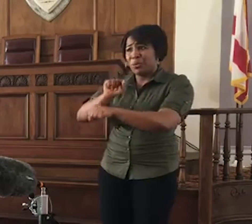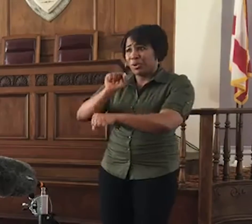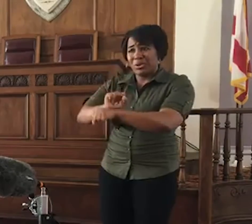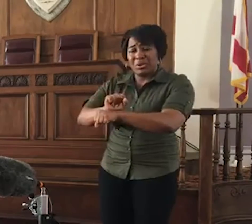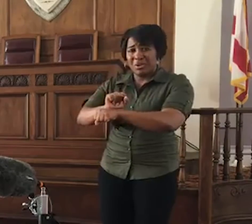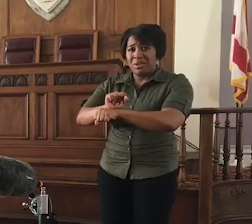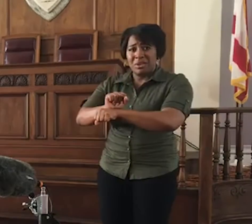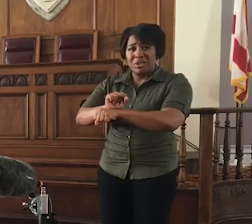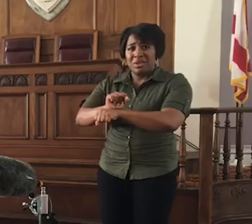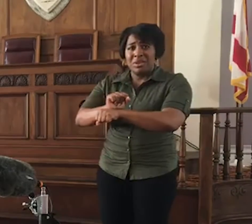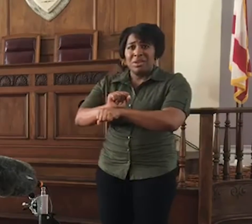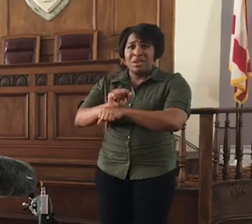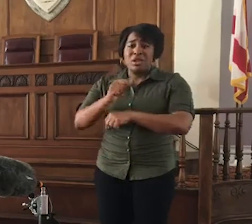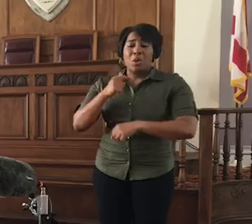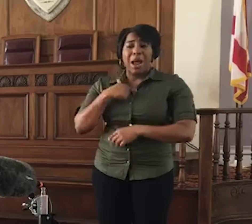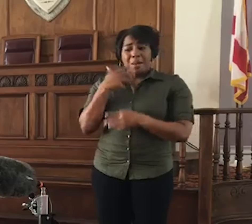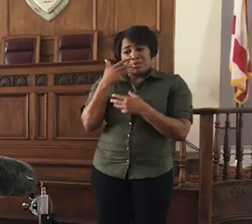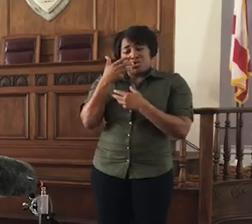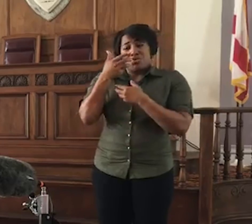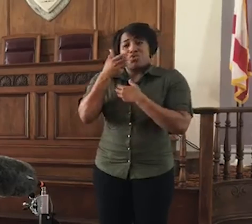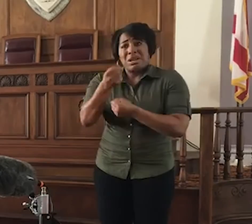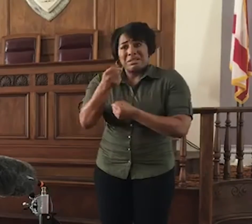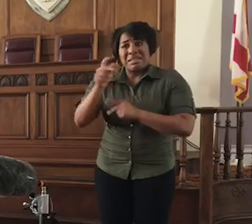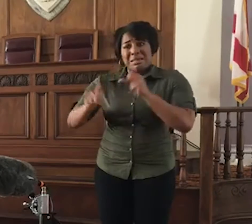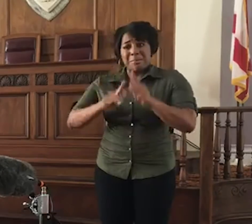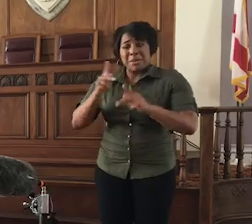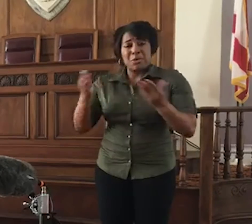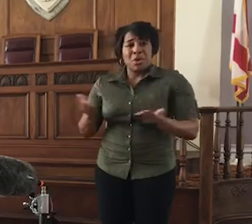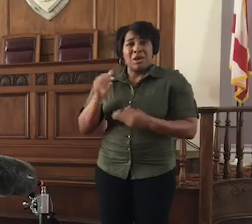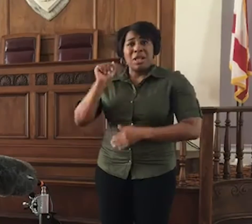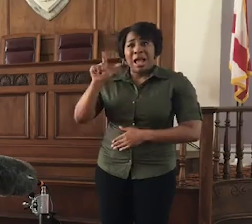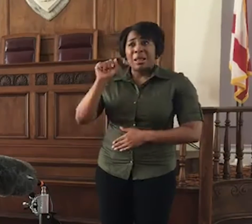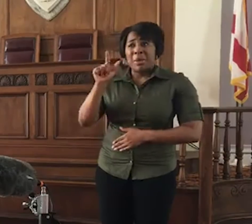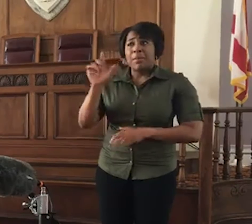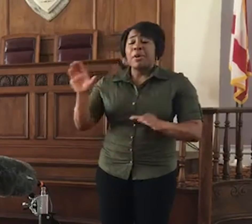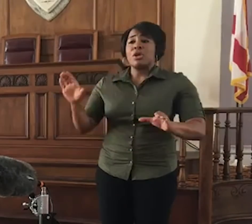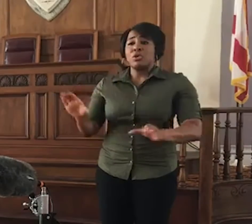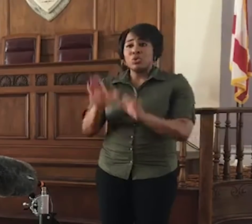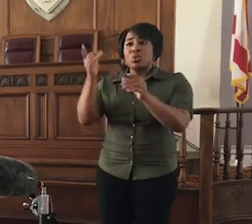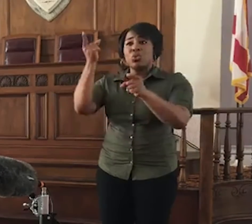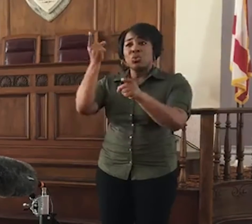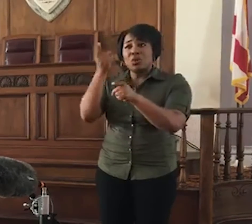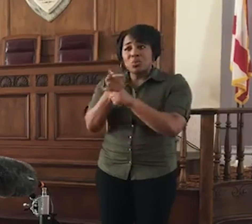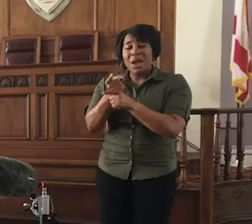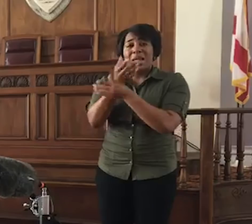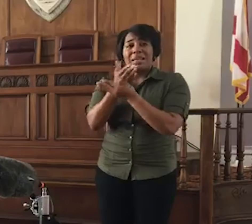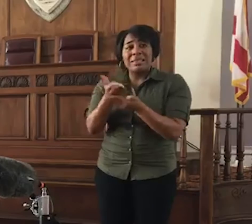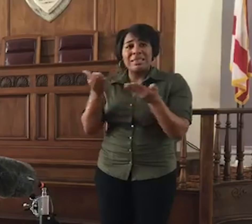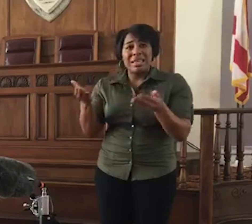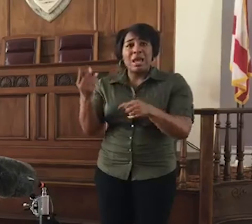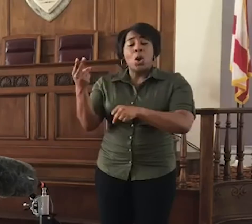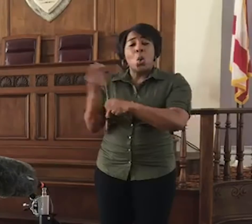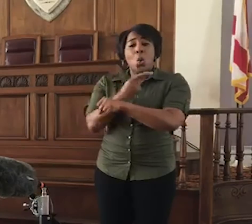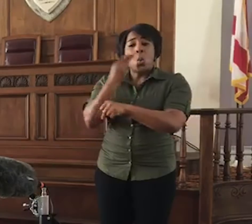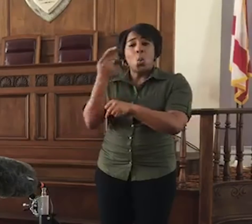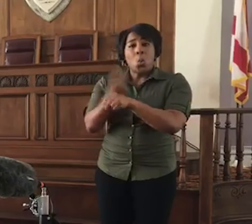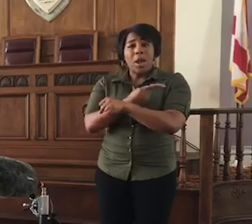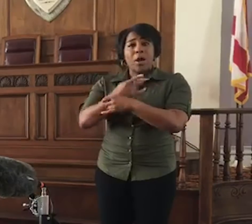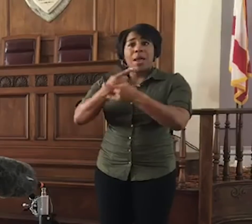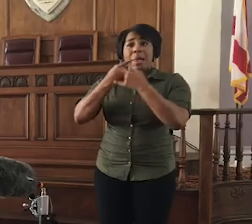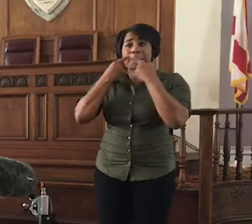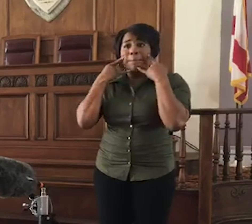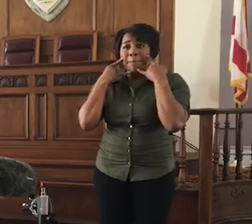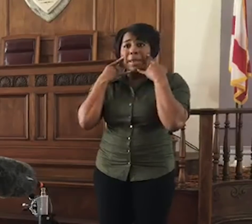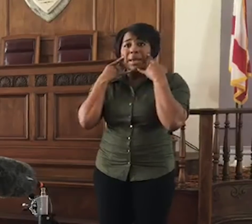that is why I'm trusting the people of Alabama to do the right thing and wear a mask.